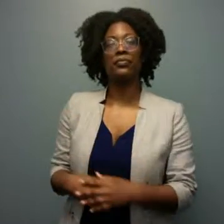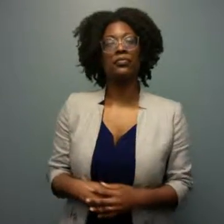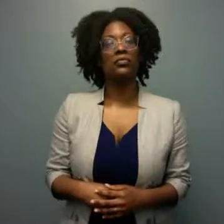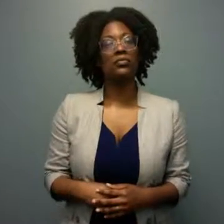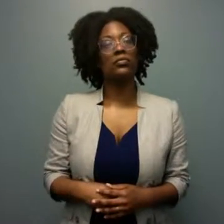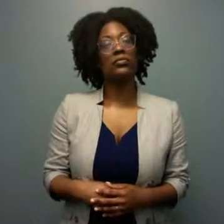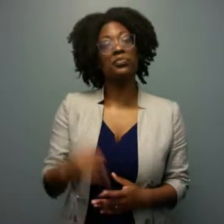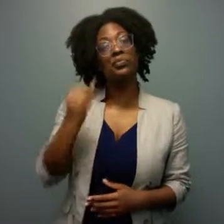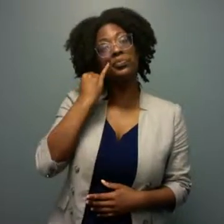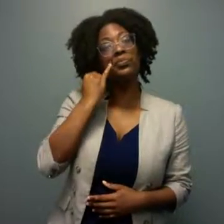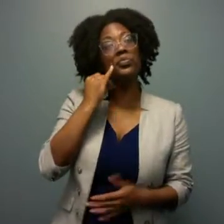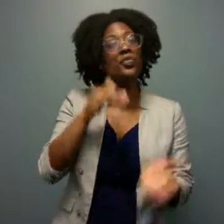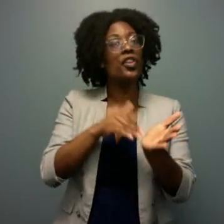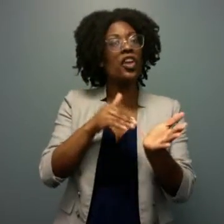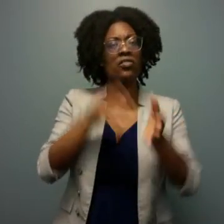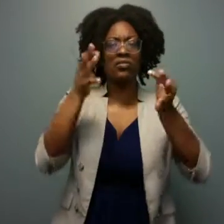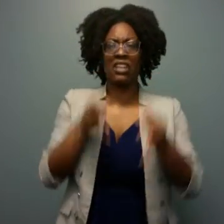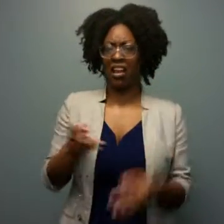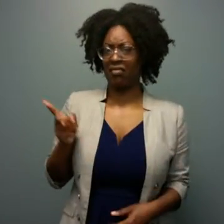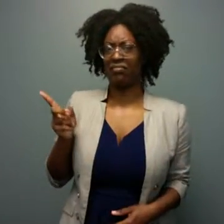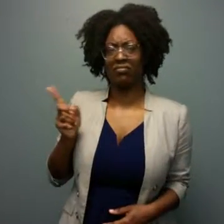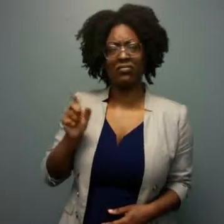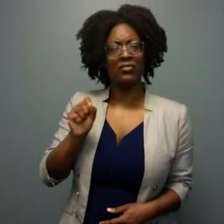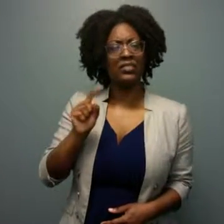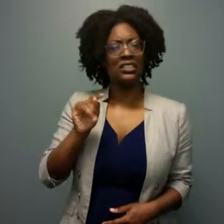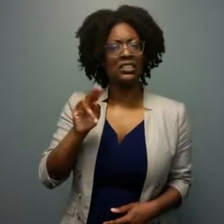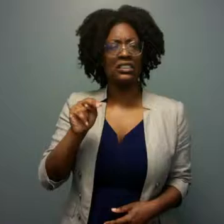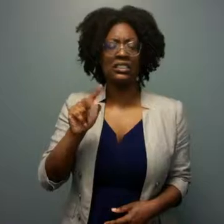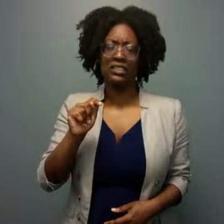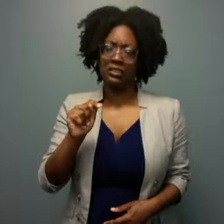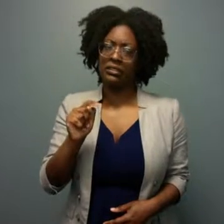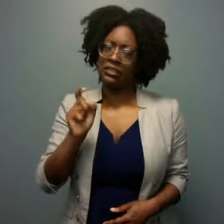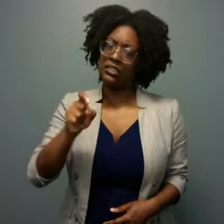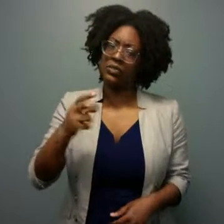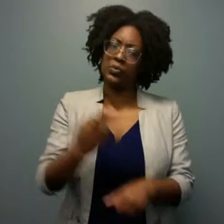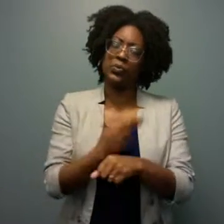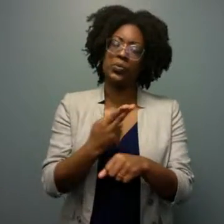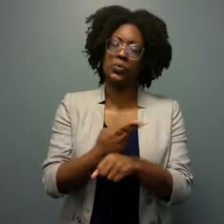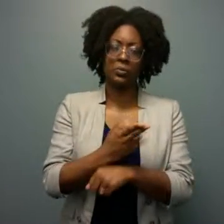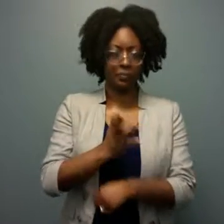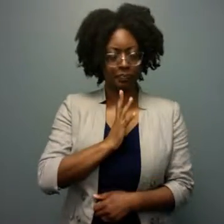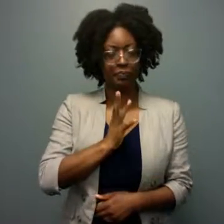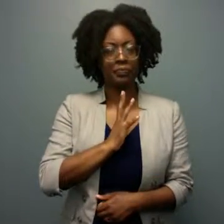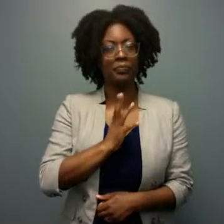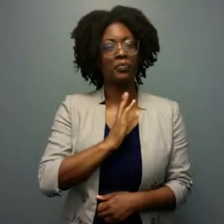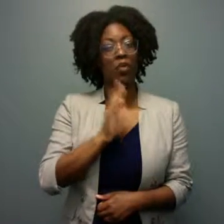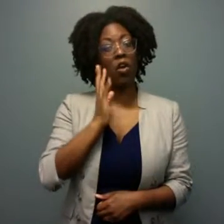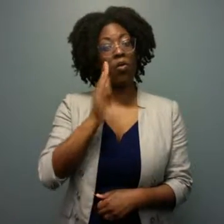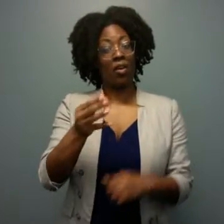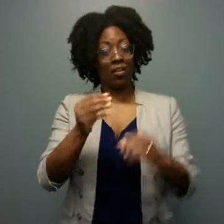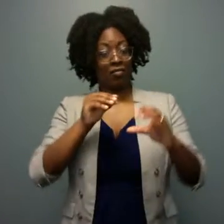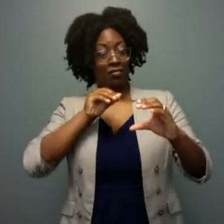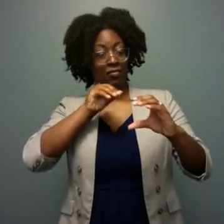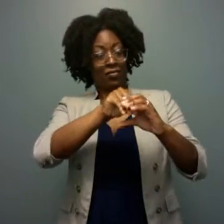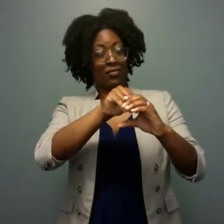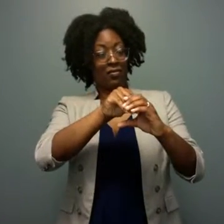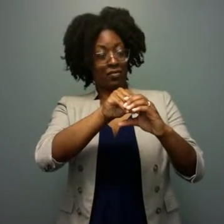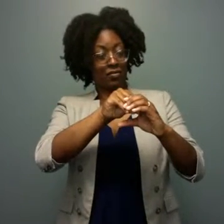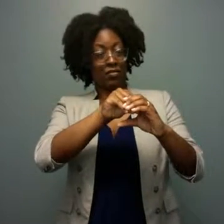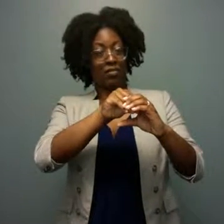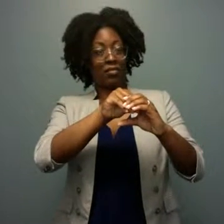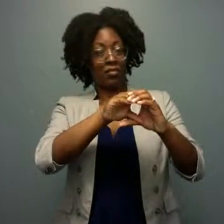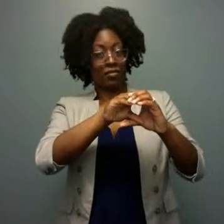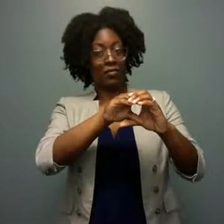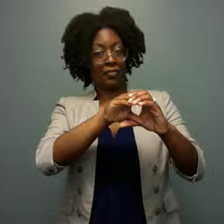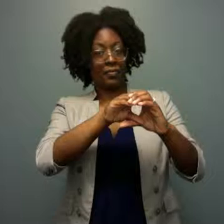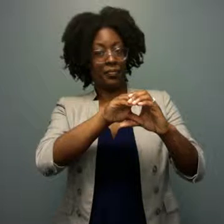for treatment, a very thin wire is advanced through the catheter into the coronary artery past the narrowing or blockage. A tiny balloon is then placed